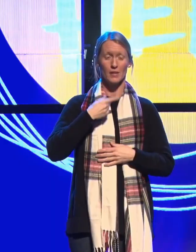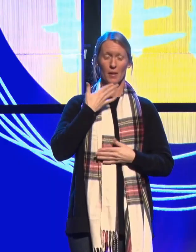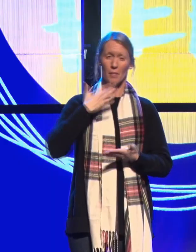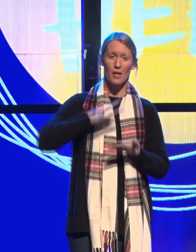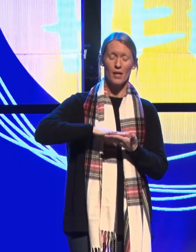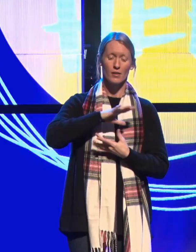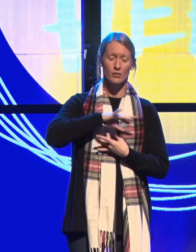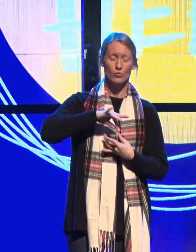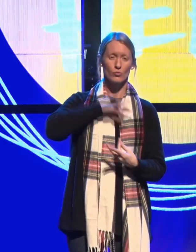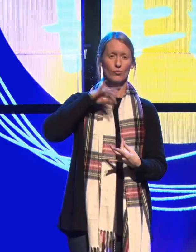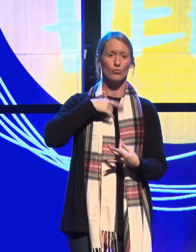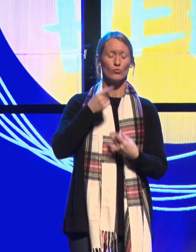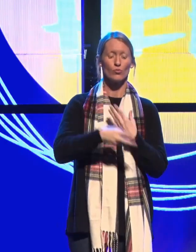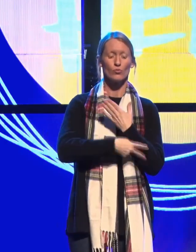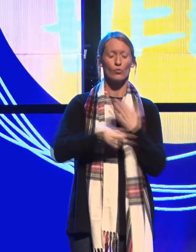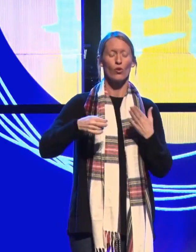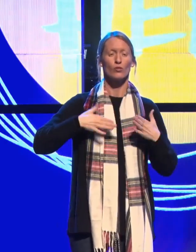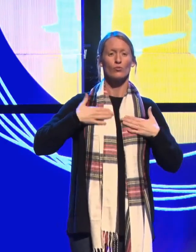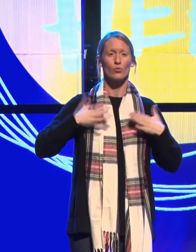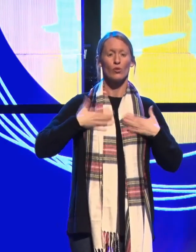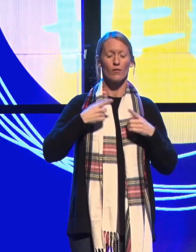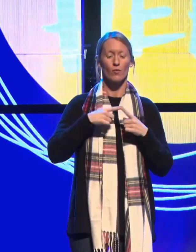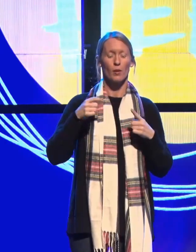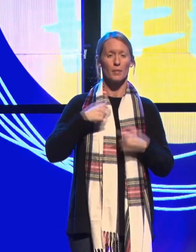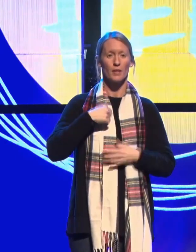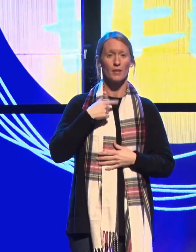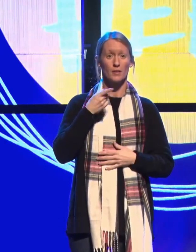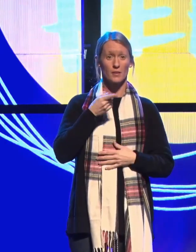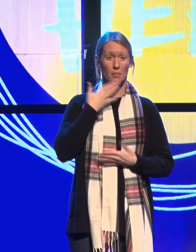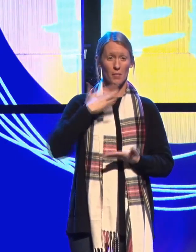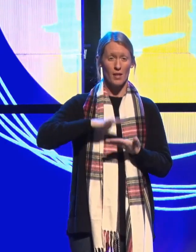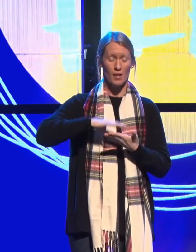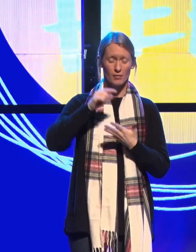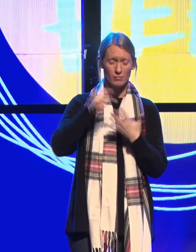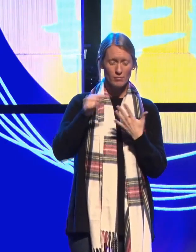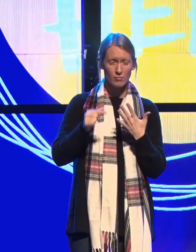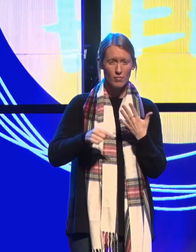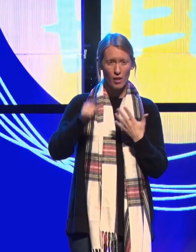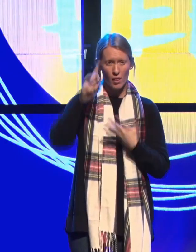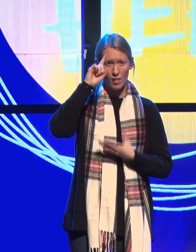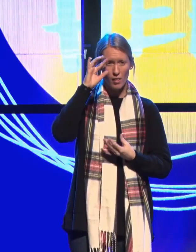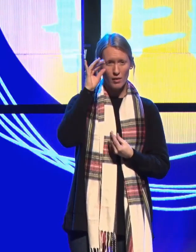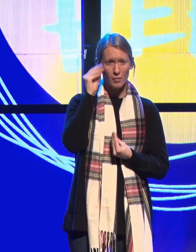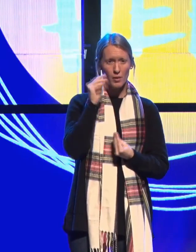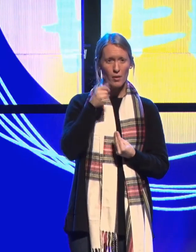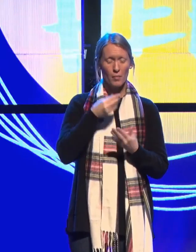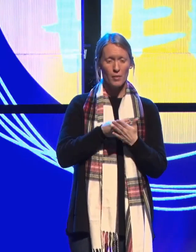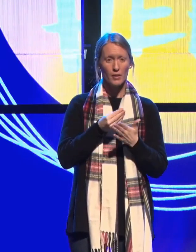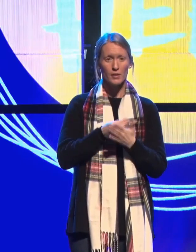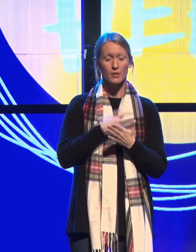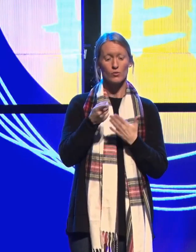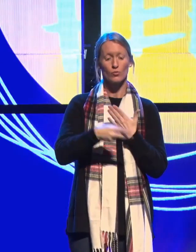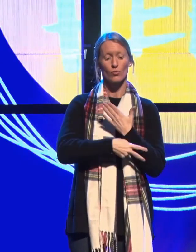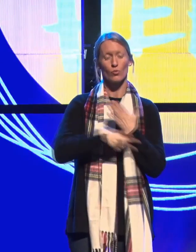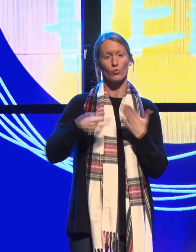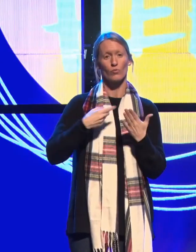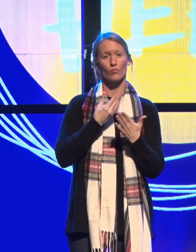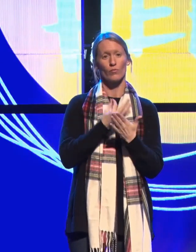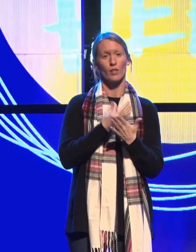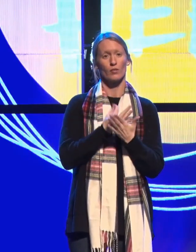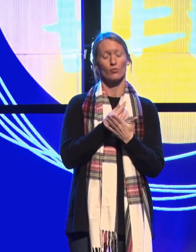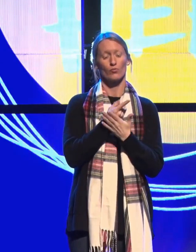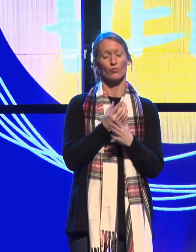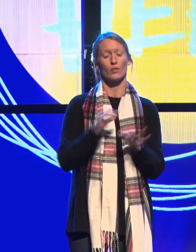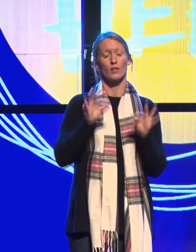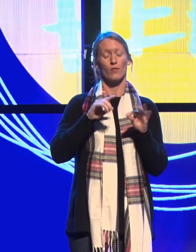is just stolen joy from me. Those bad ways of thinking about money is just stolen financial freedom from me. Right?